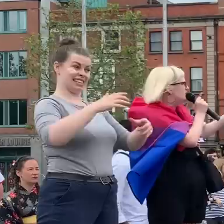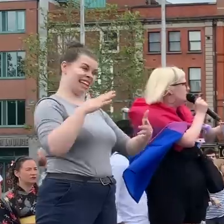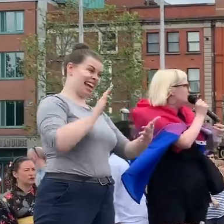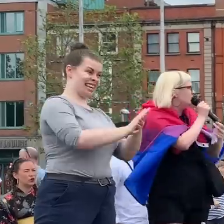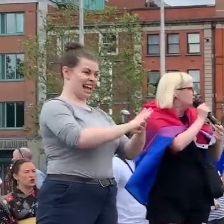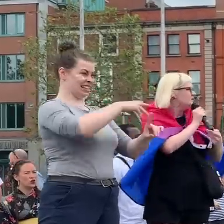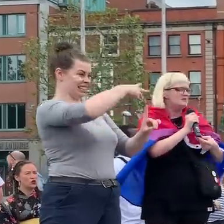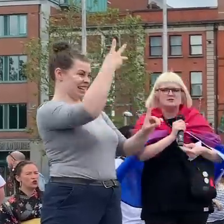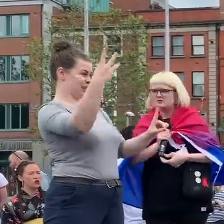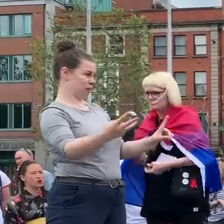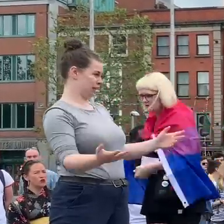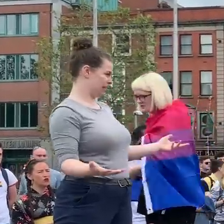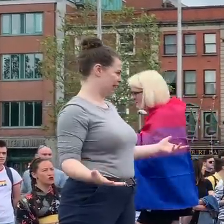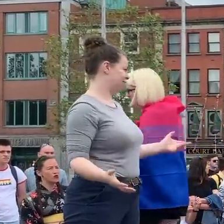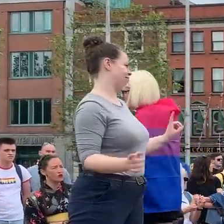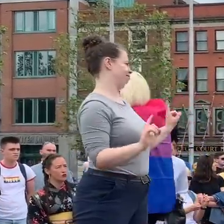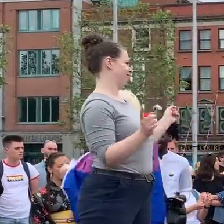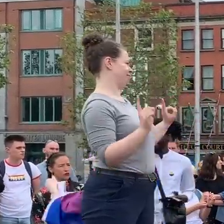that.